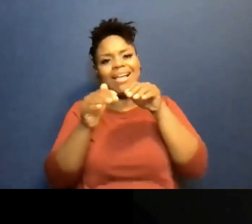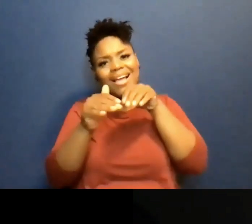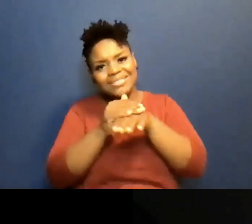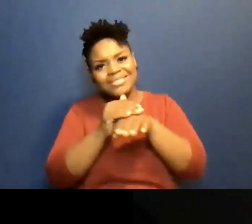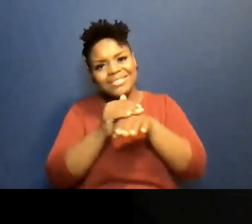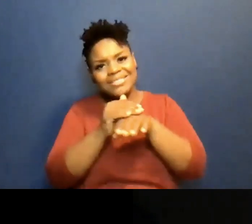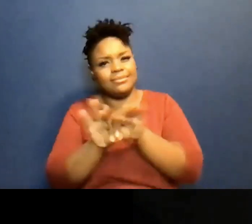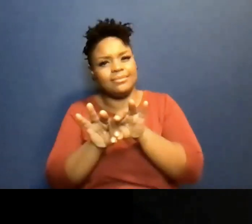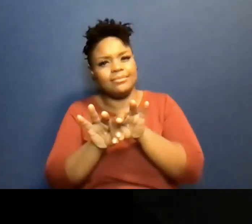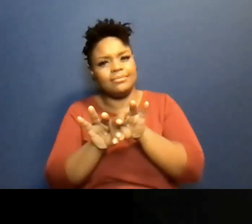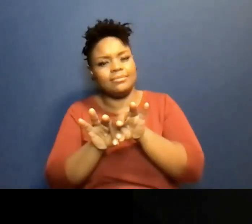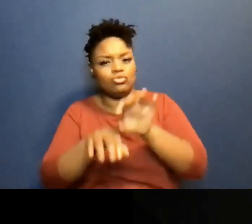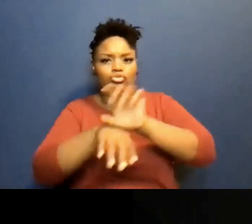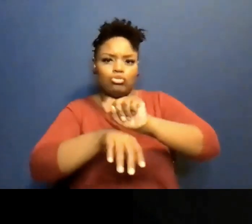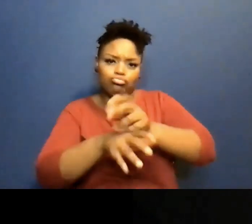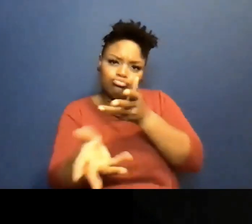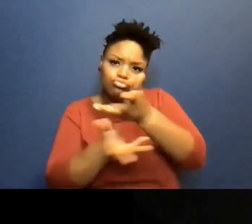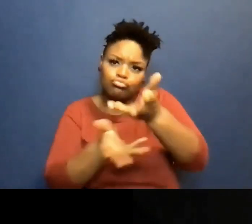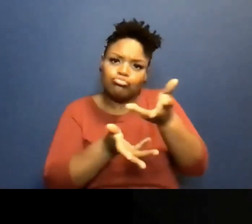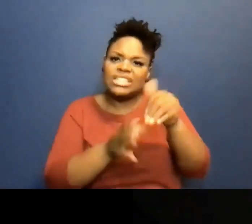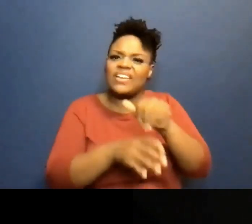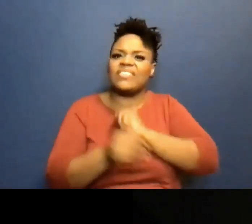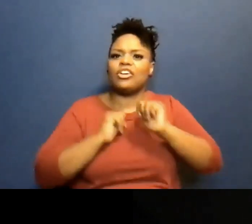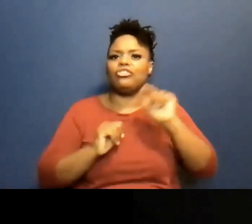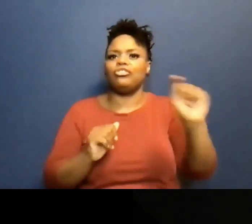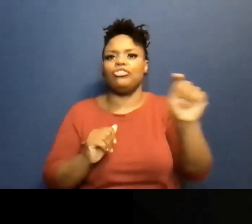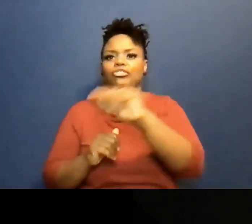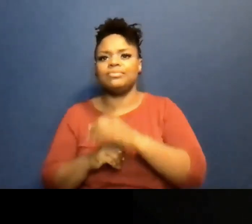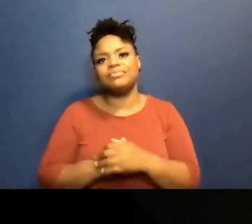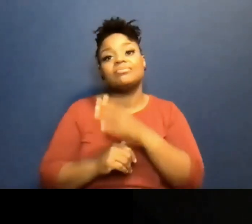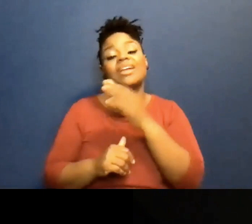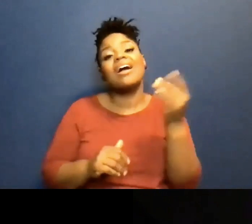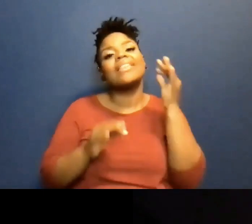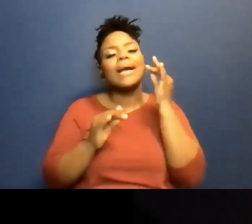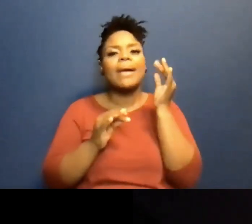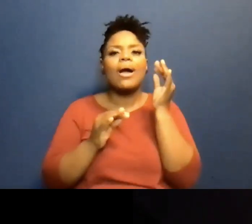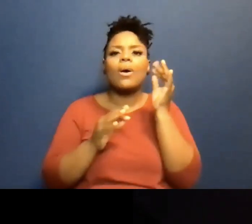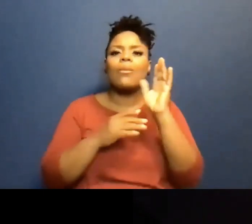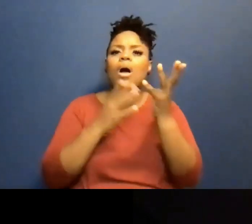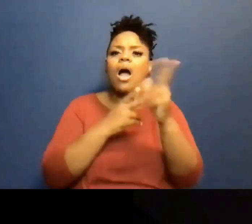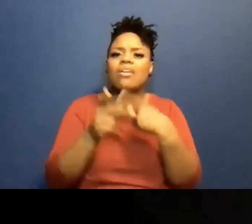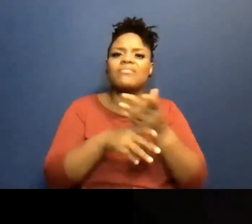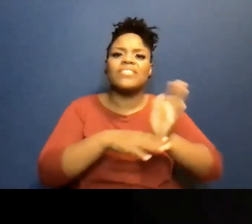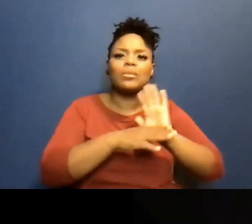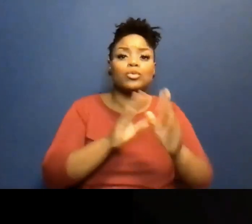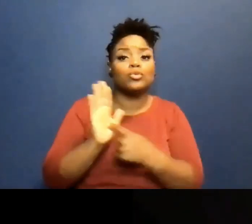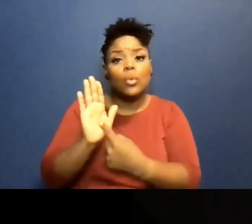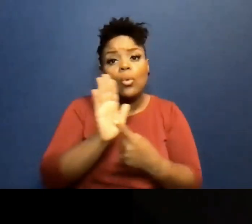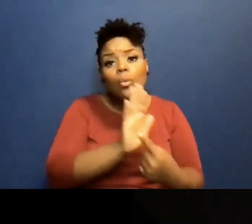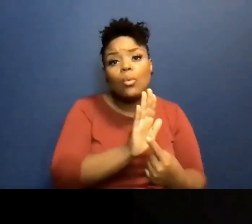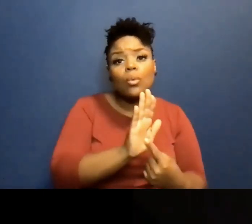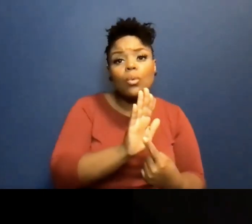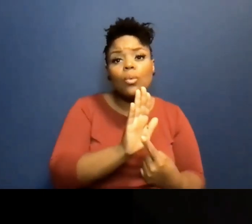of films they're showing as well, to focus a little bit more on independent films, particularly films that tell the stories of deaf and disabled people, and also to